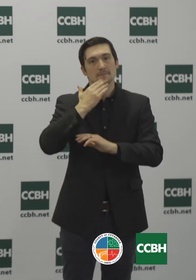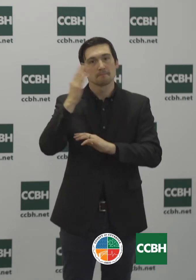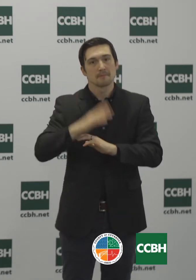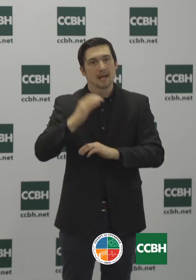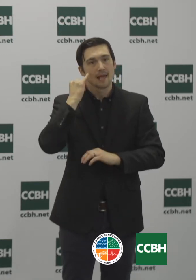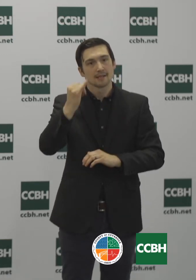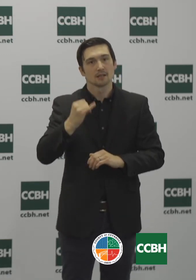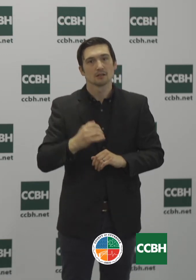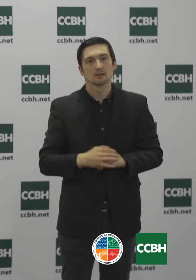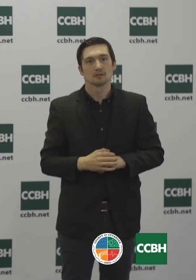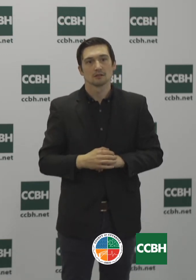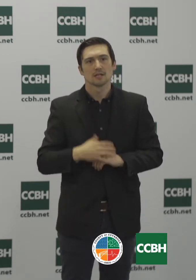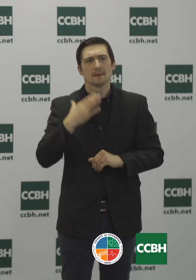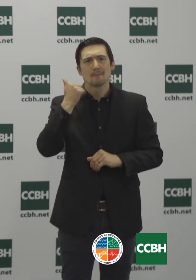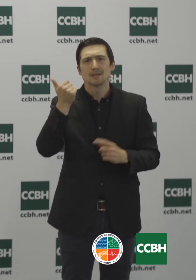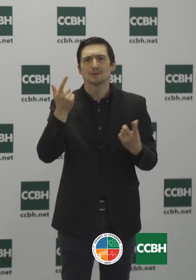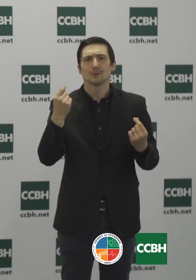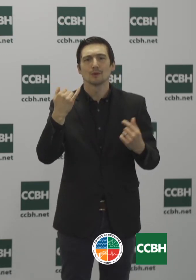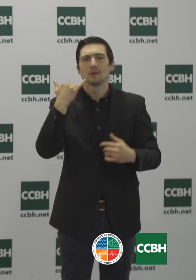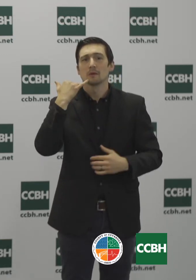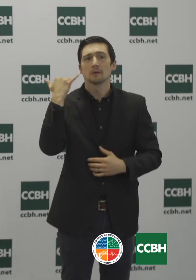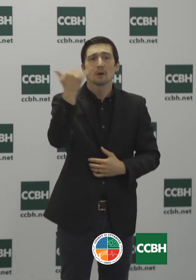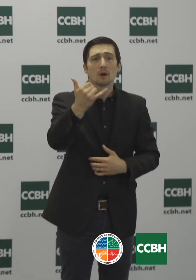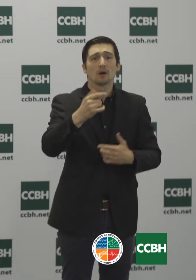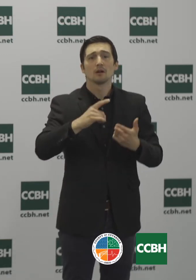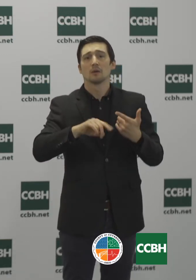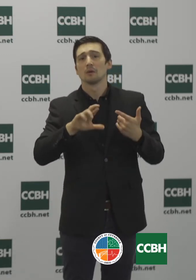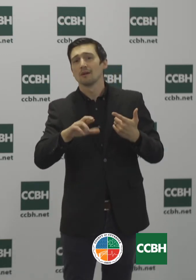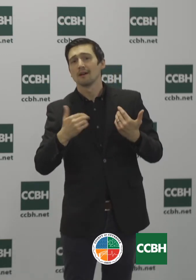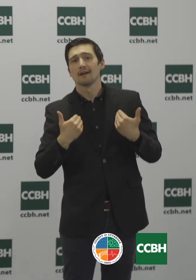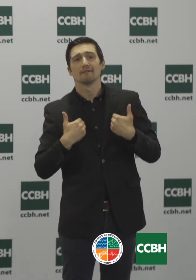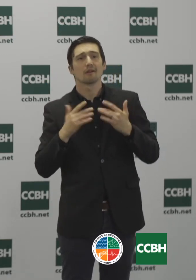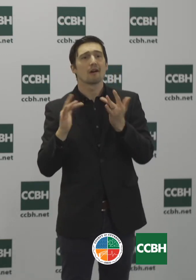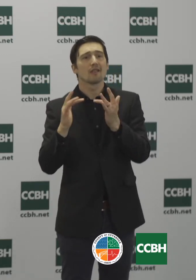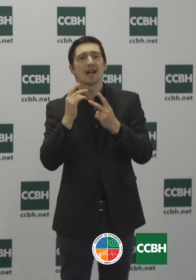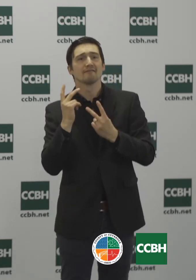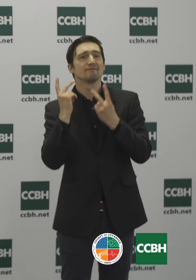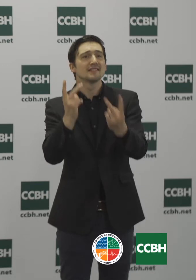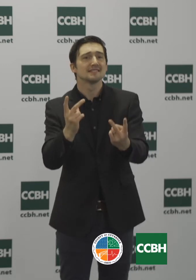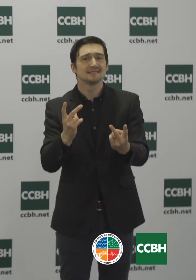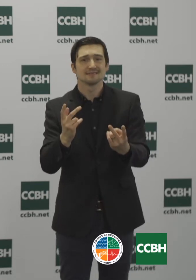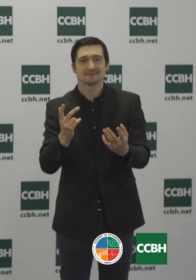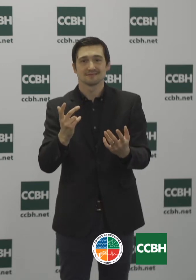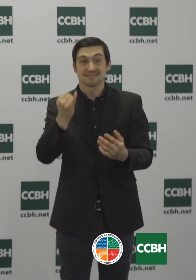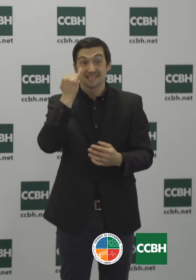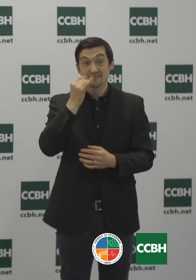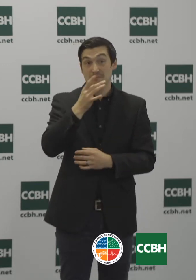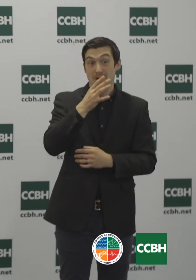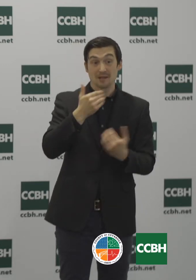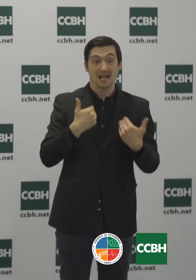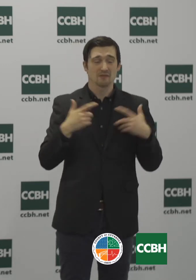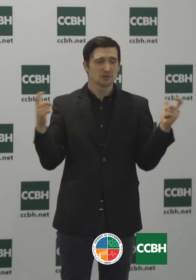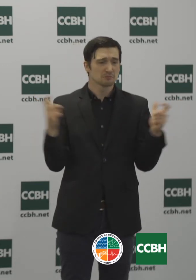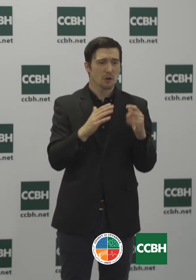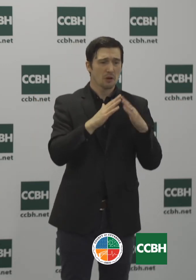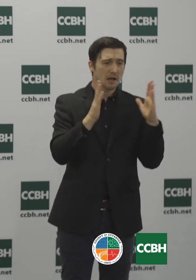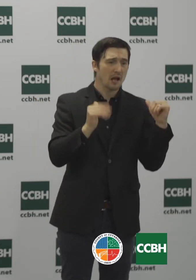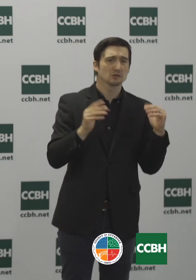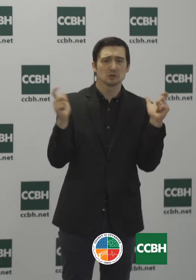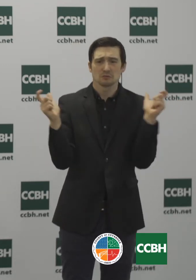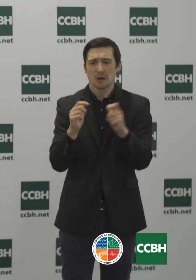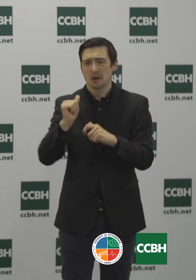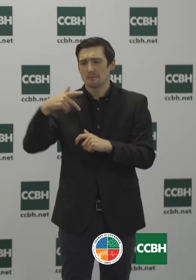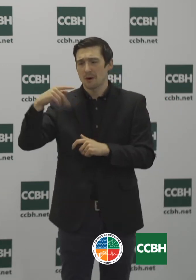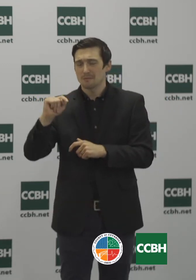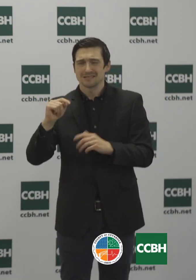It'd be better for you to call on the phone or have an online visit. If your mom has a smaller house or apartment, it may